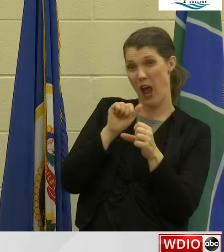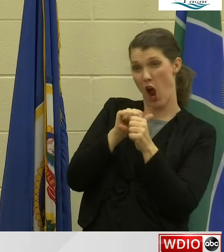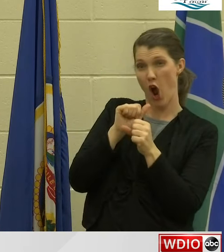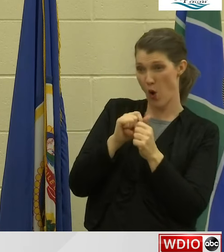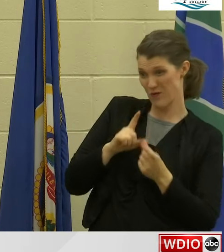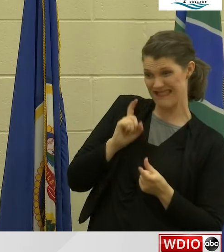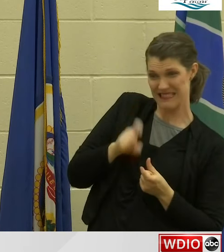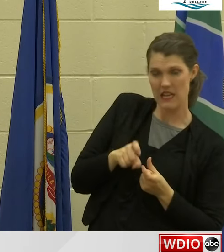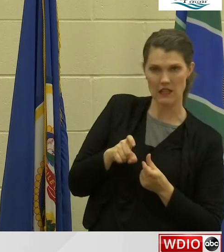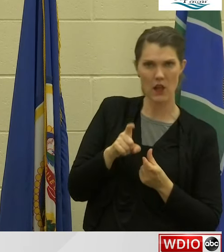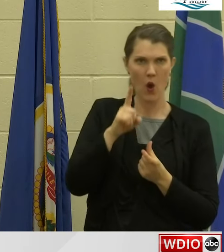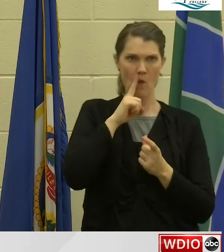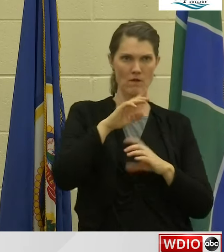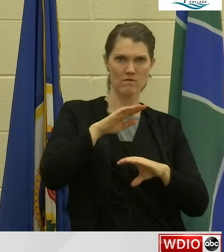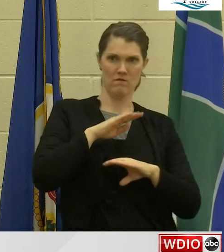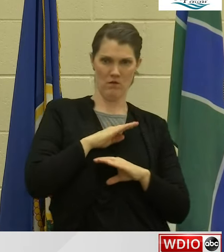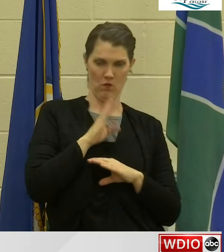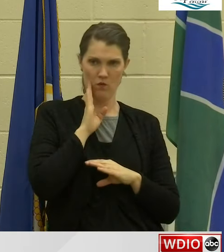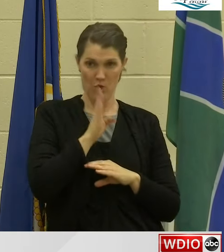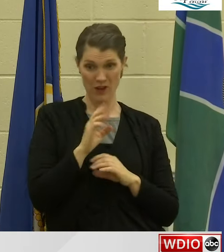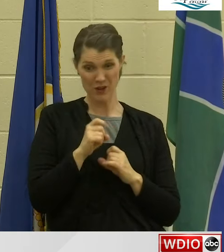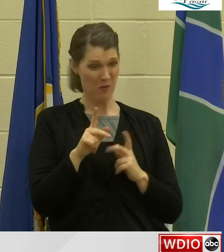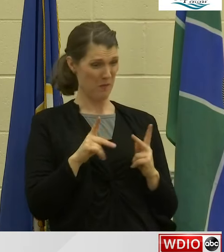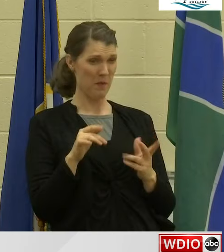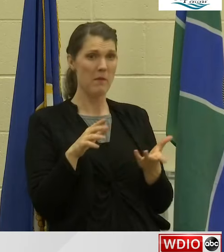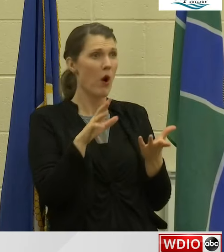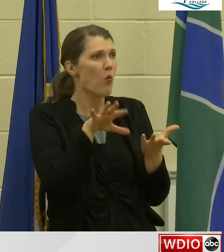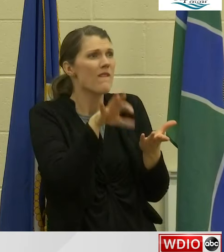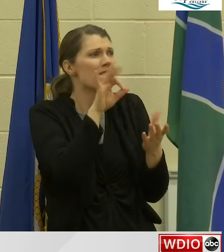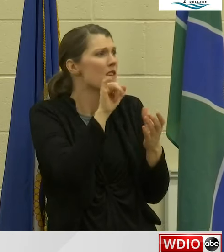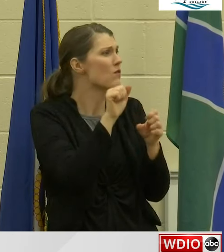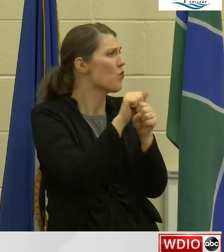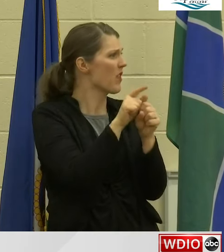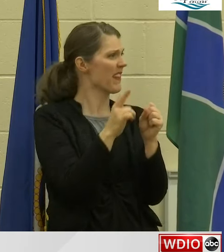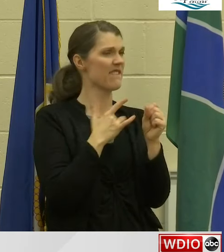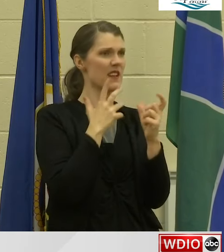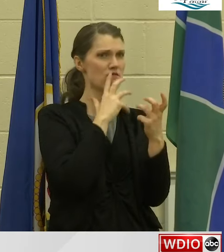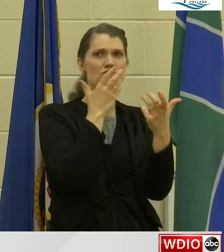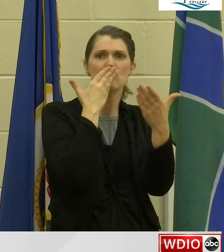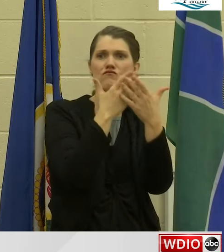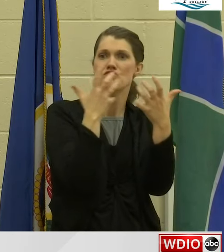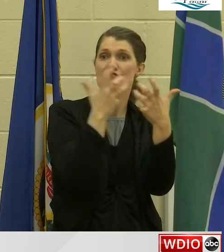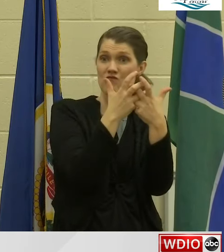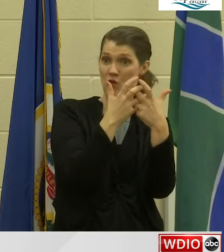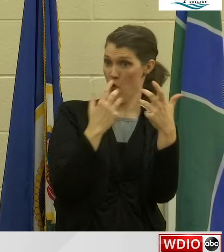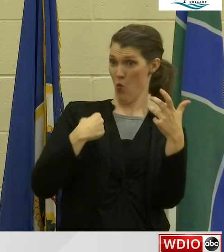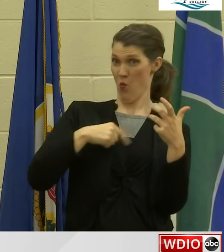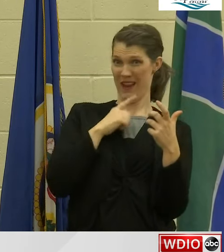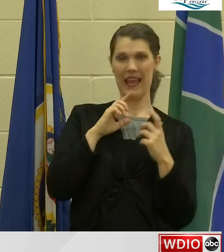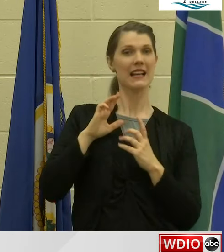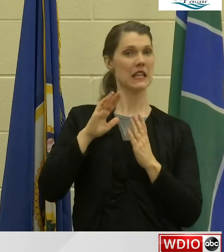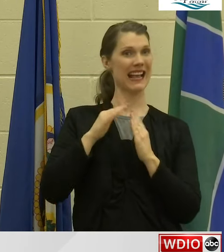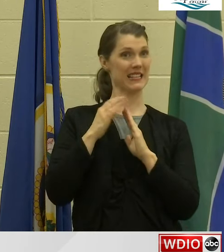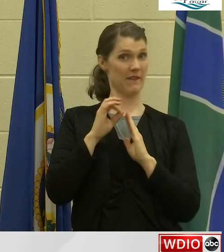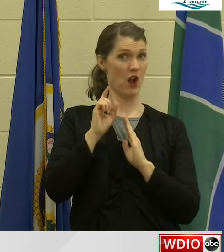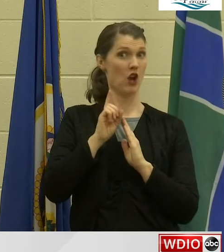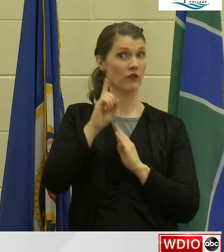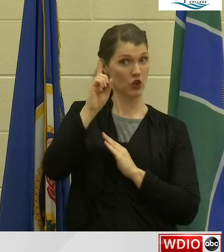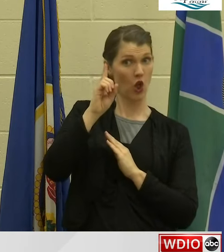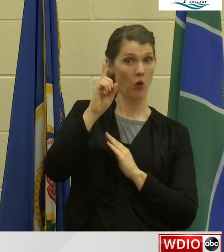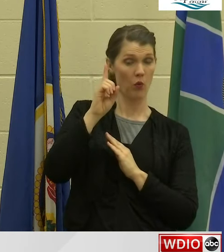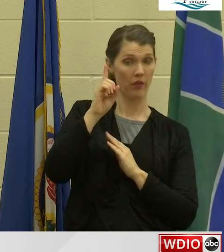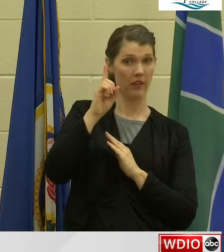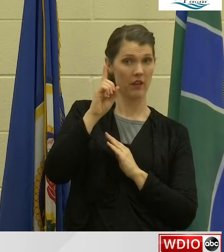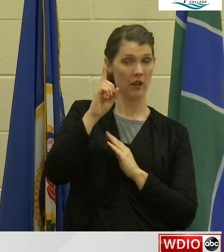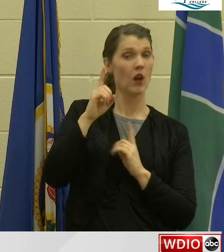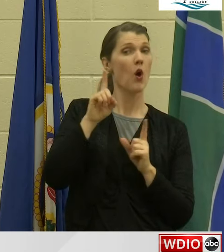and connect people with meaningful work. And the city of Duluth, as one of the area's largest